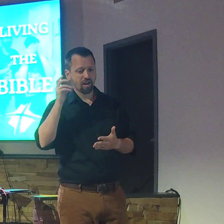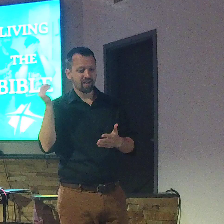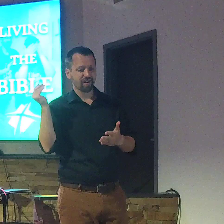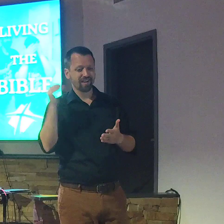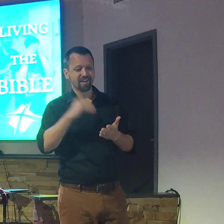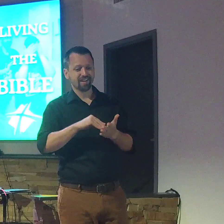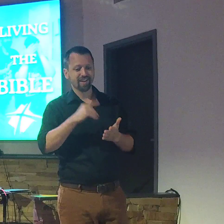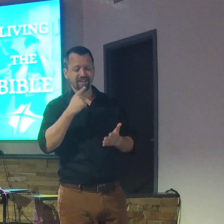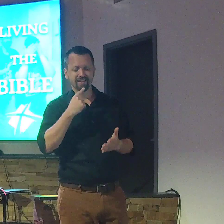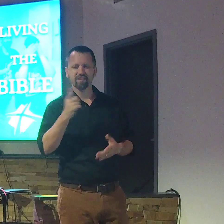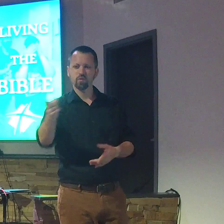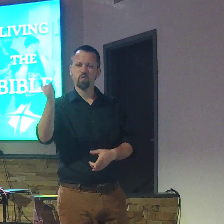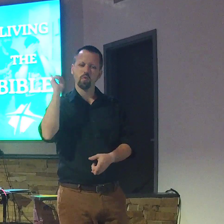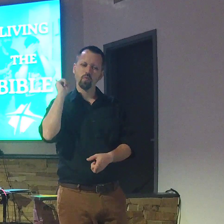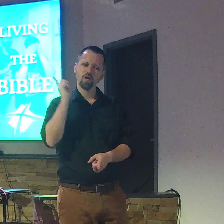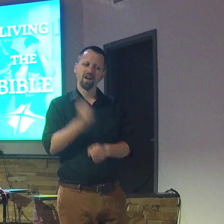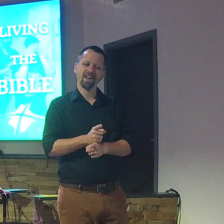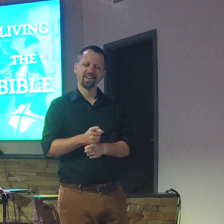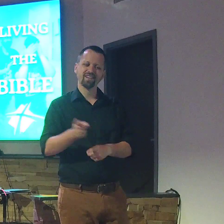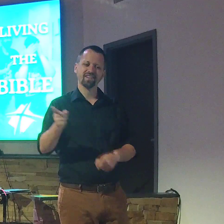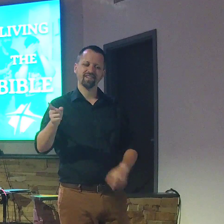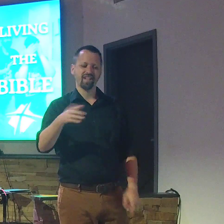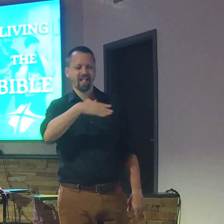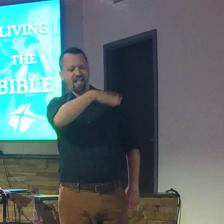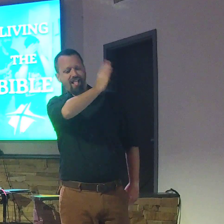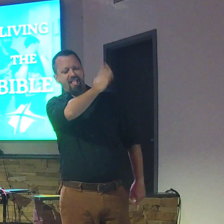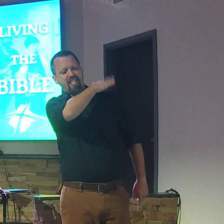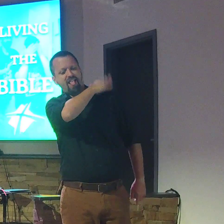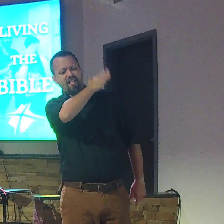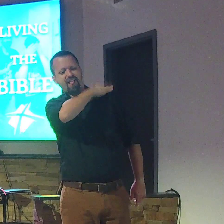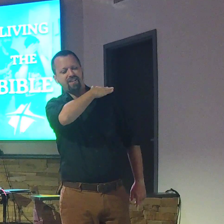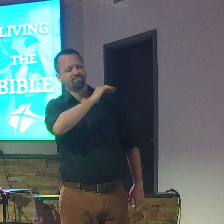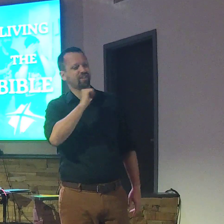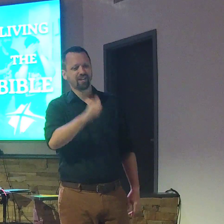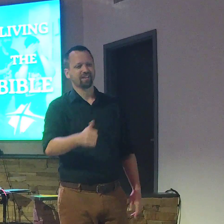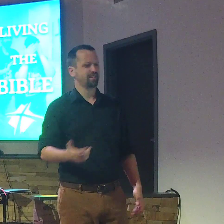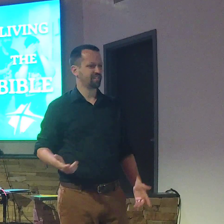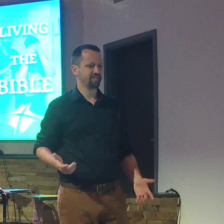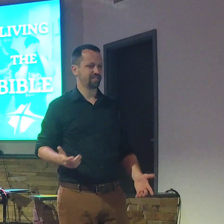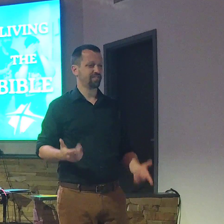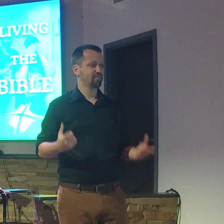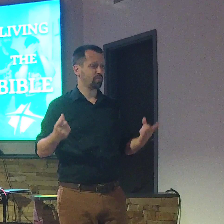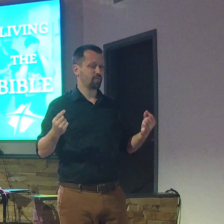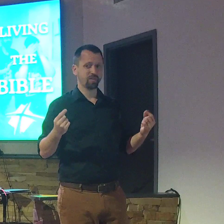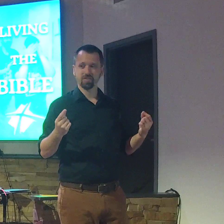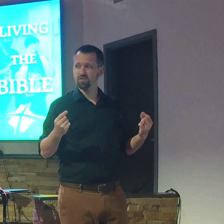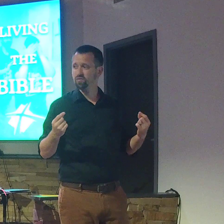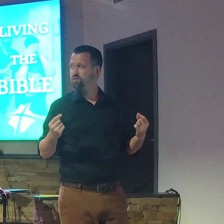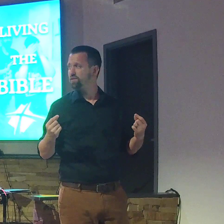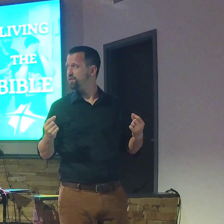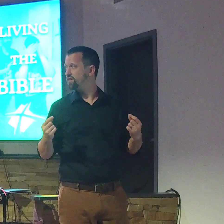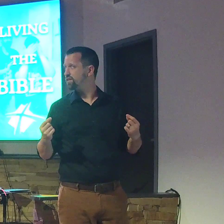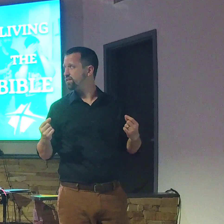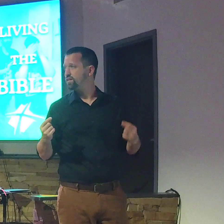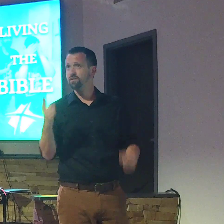say, "You're right." You don't see them patting themselves on the back. What you see them do is this.